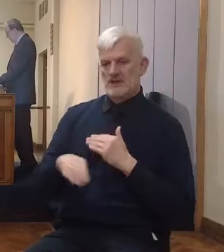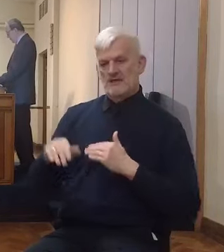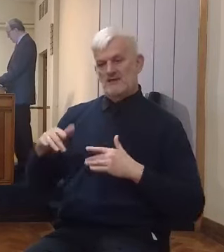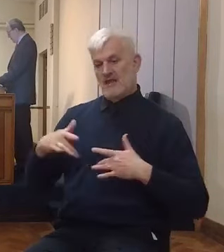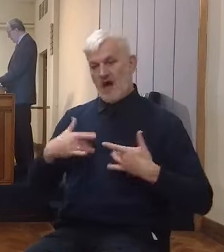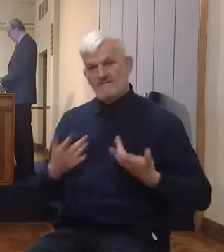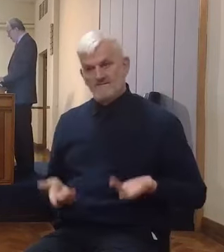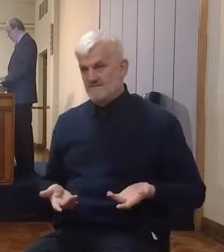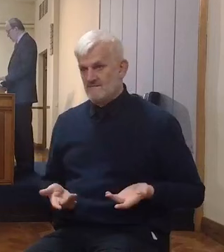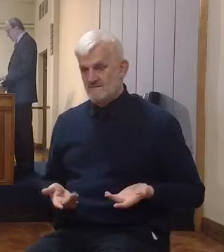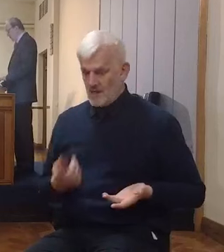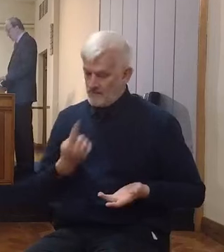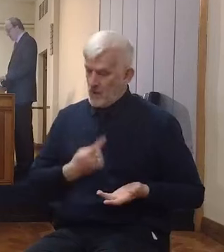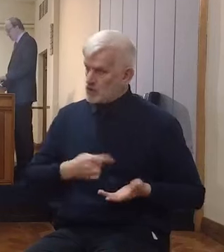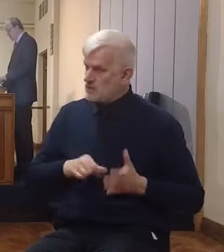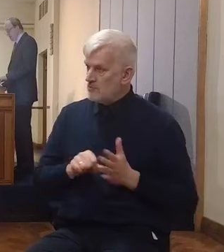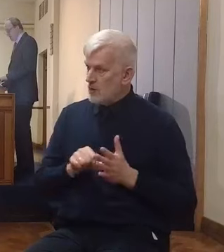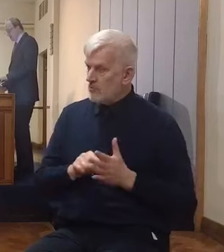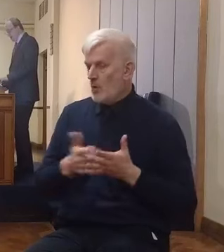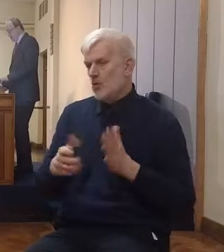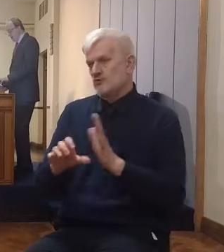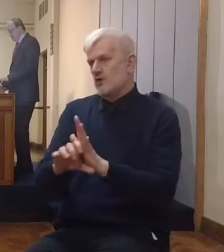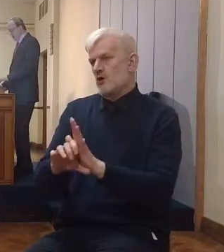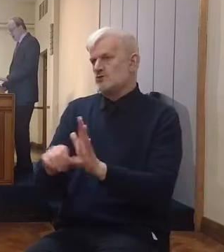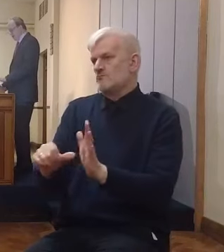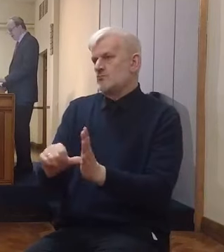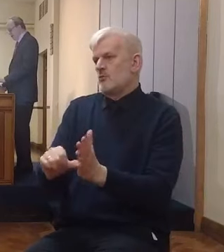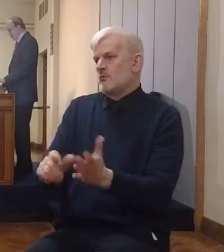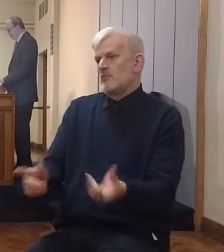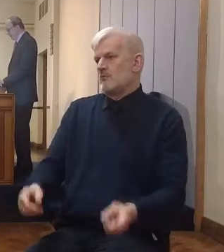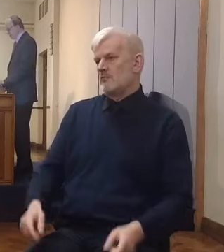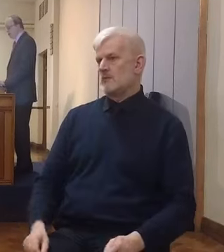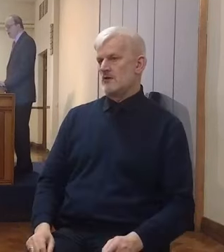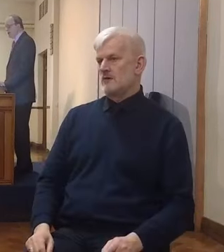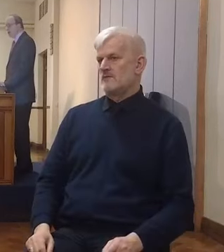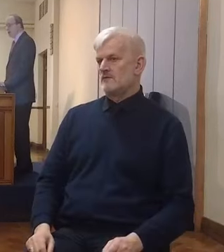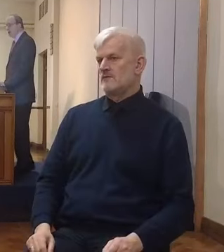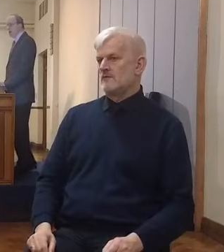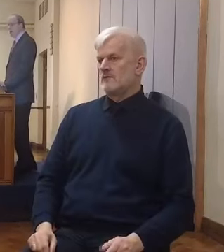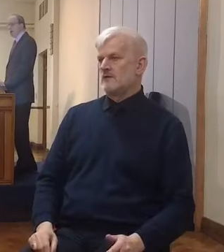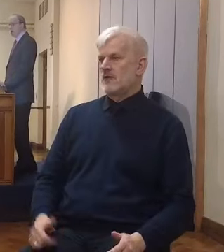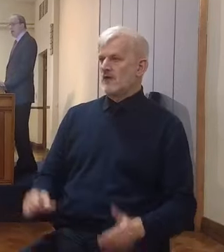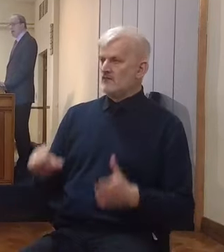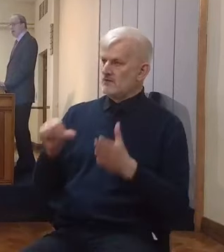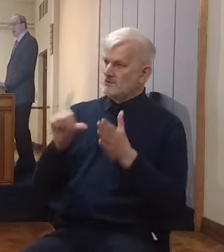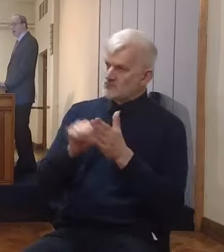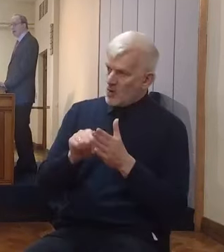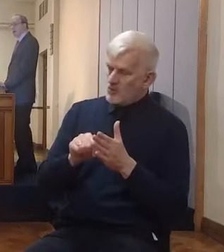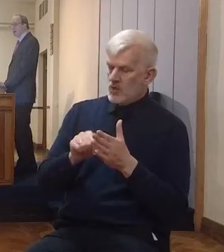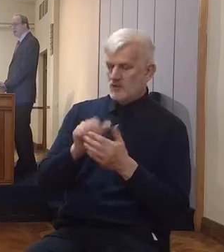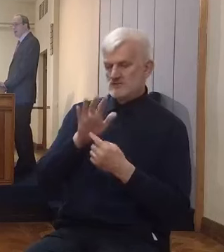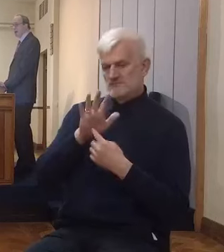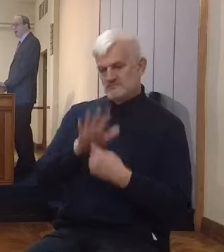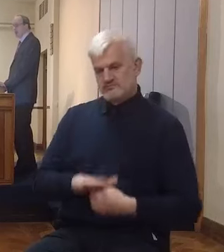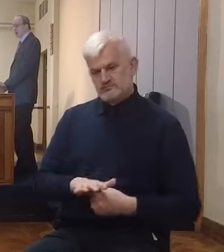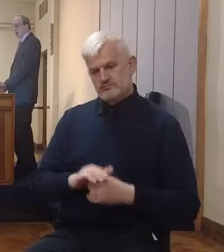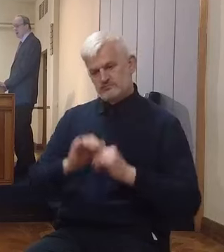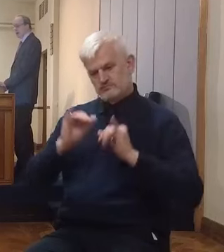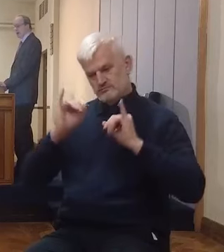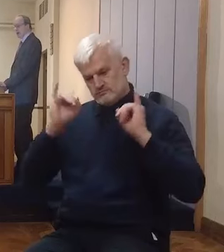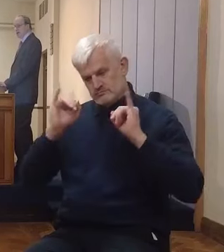So often people are plunged into difficulty. difficulty or into depression, and we